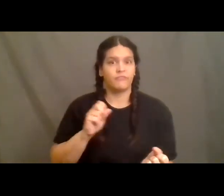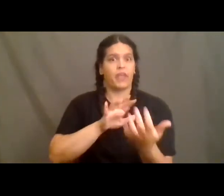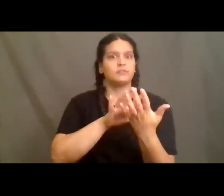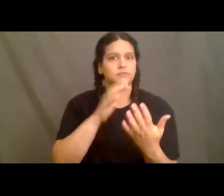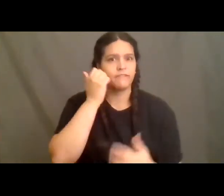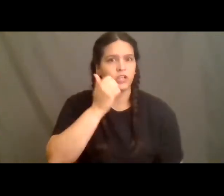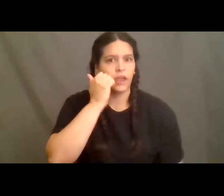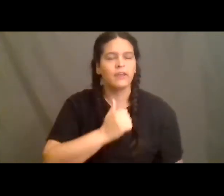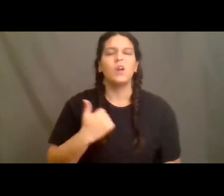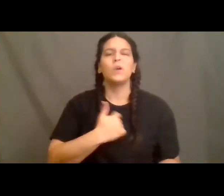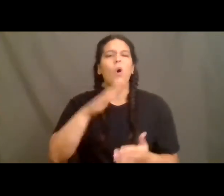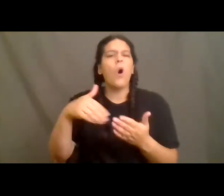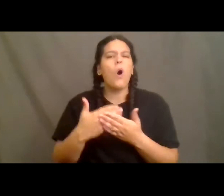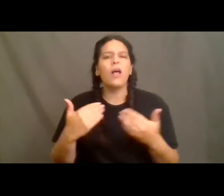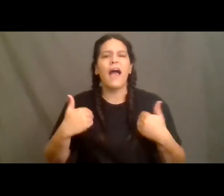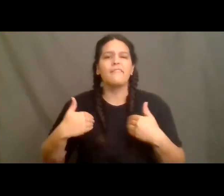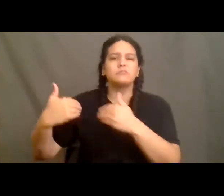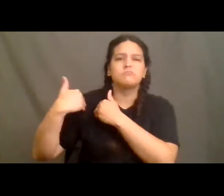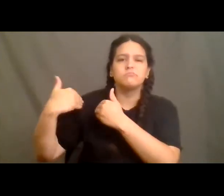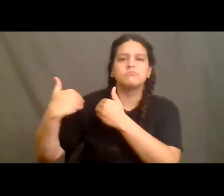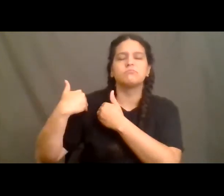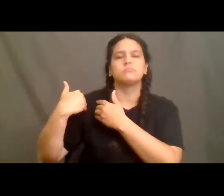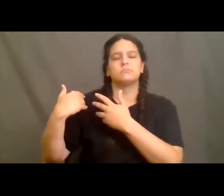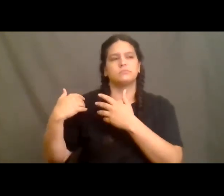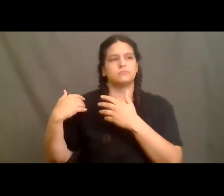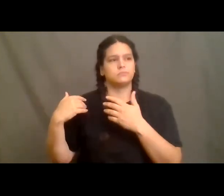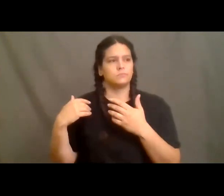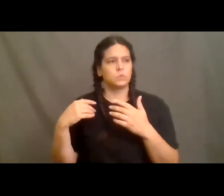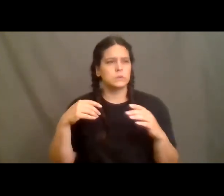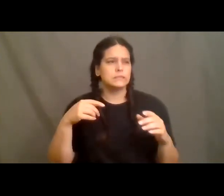monsters, these monsters of white supremacy, these monsters,